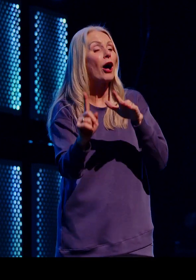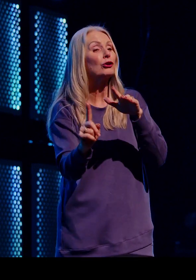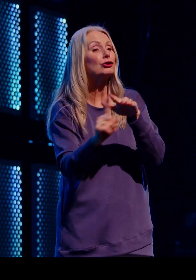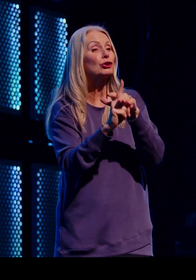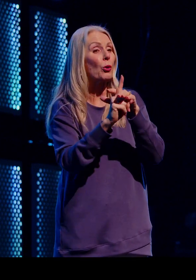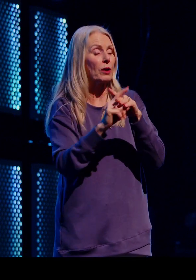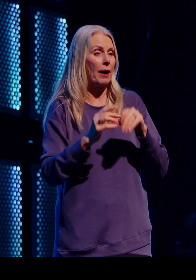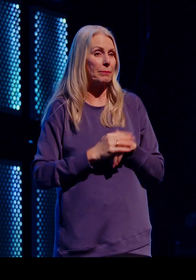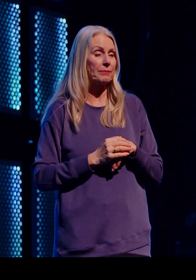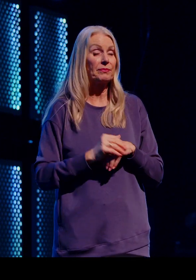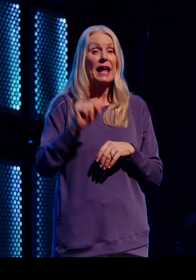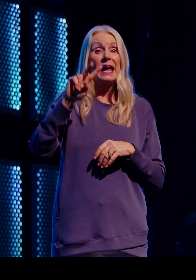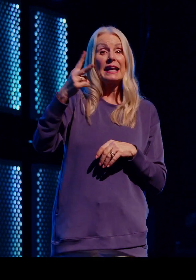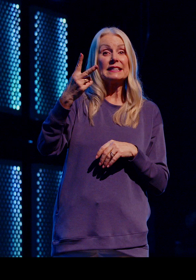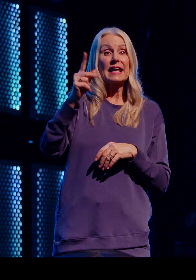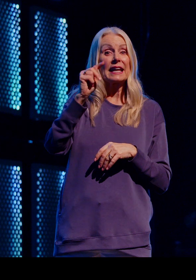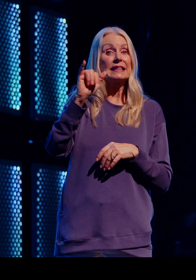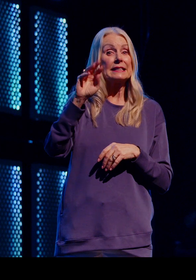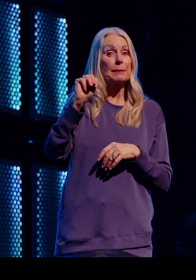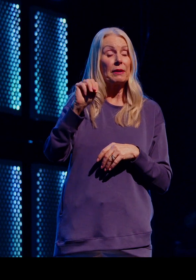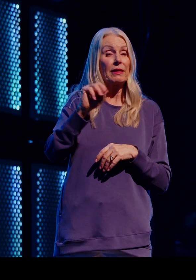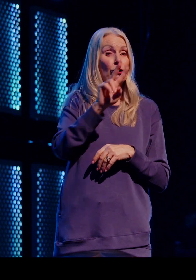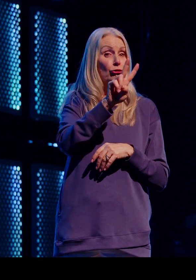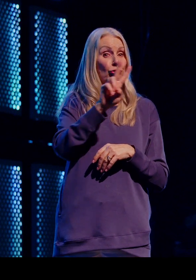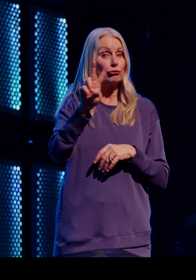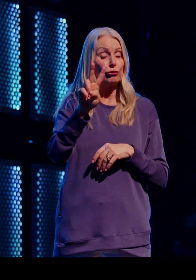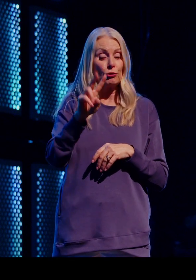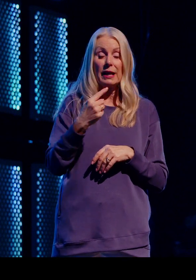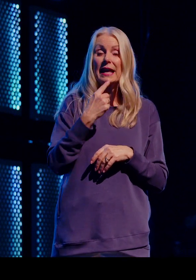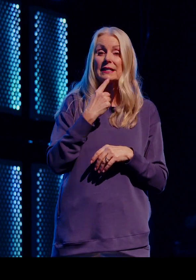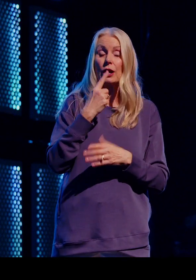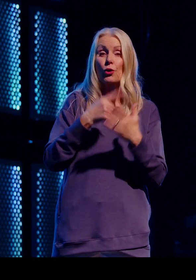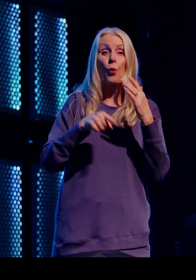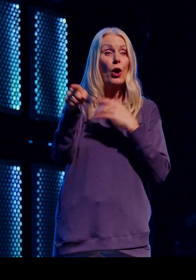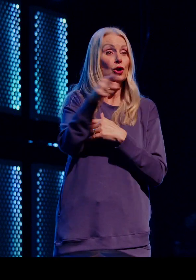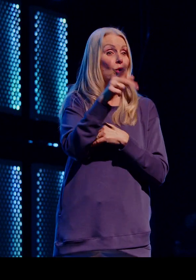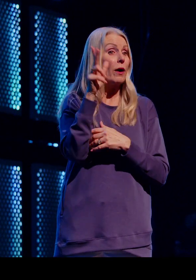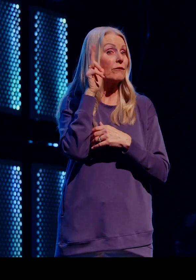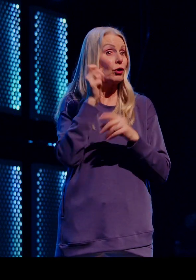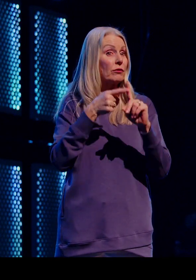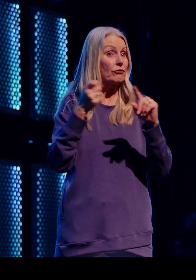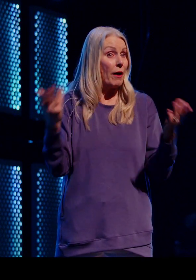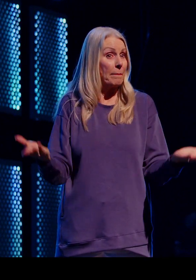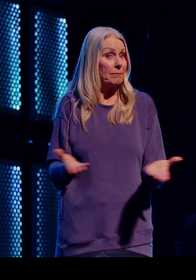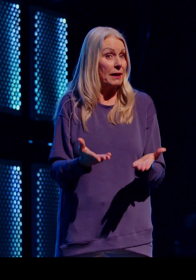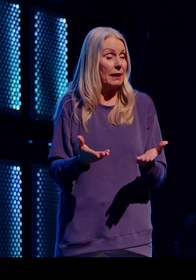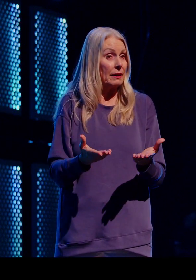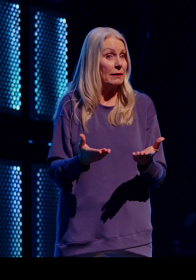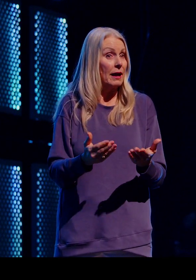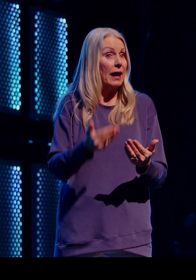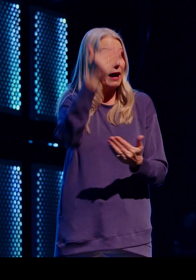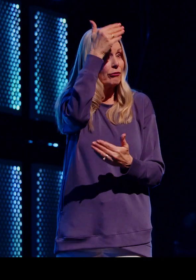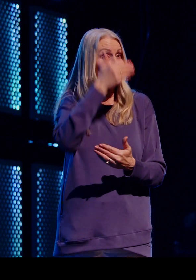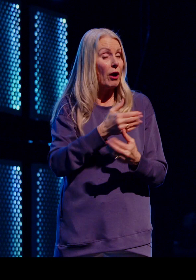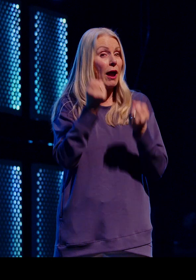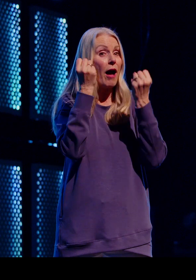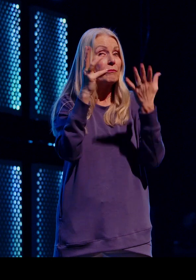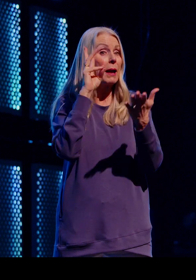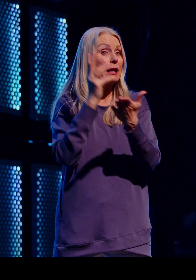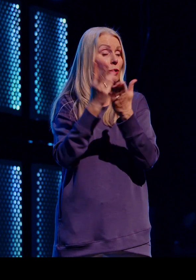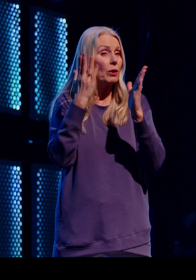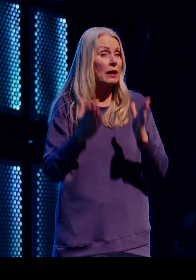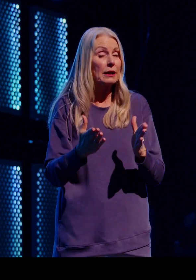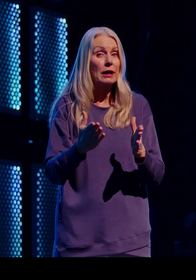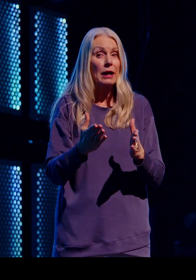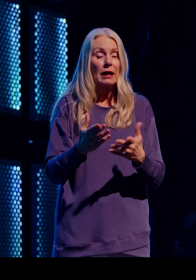In 2 Timothy 2:2, it says this: "And what you have heard from me in the presence of many witnesses, entrust to